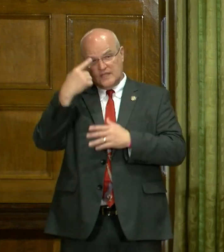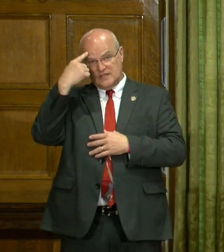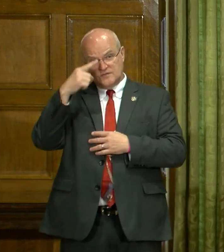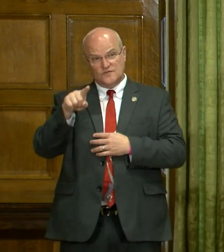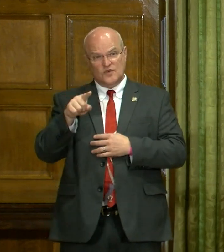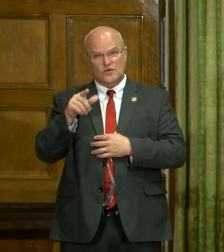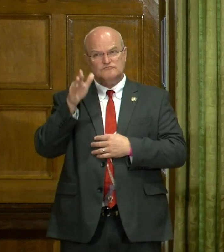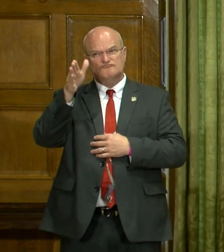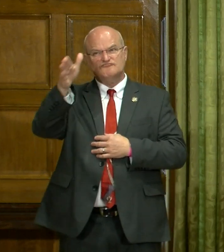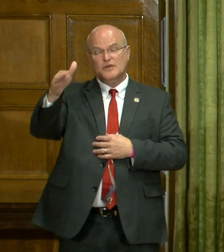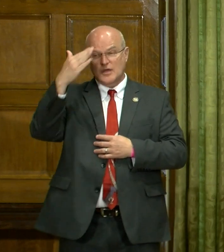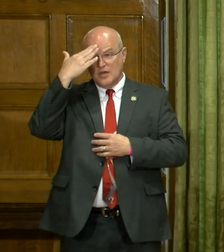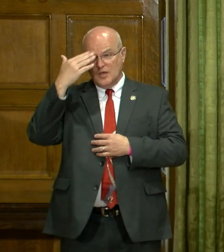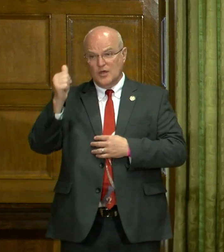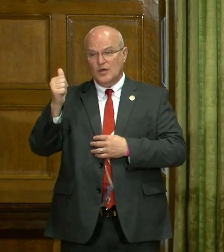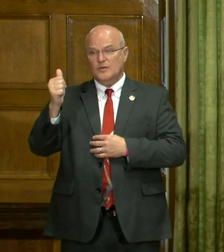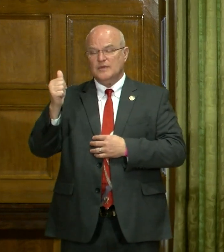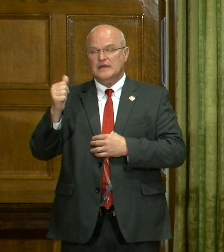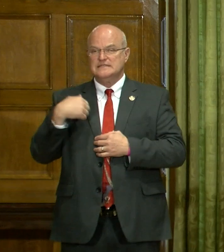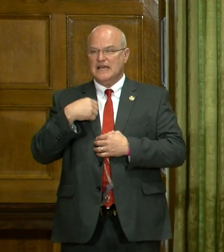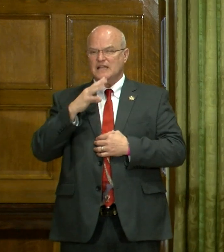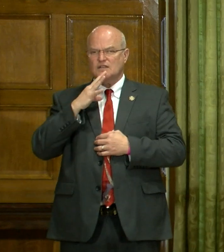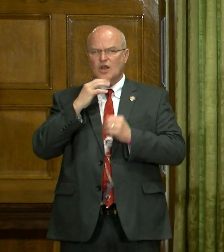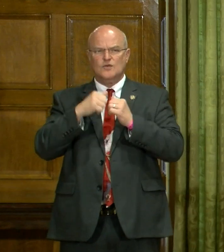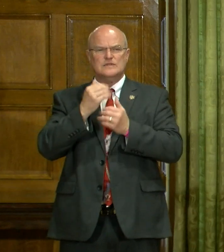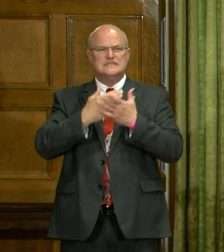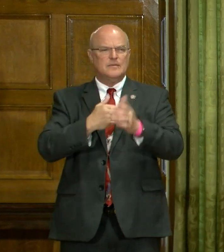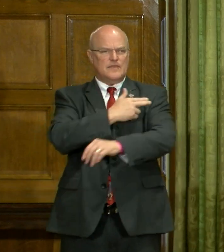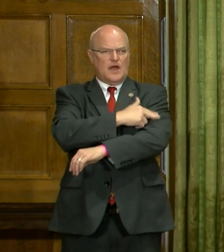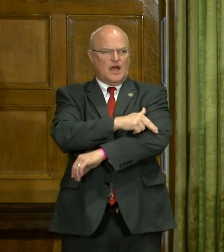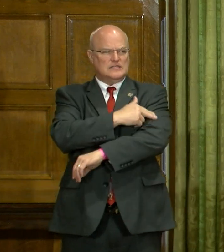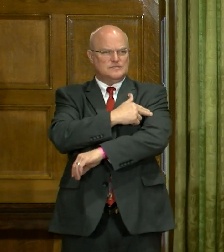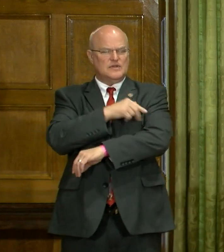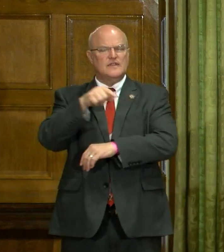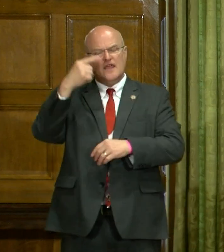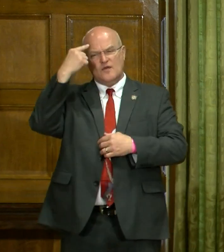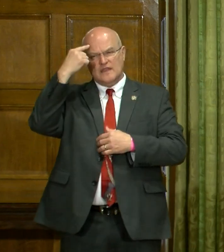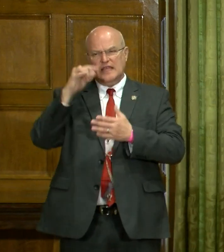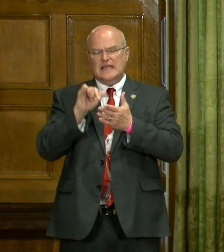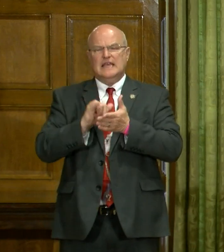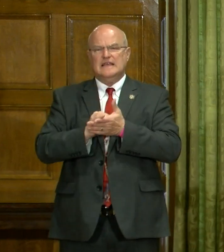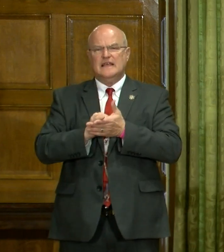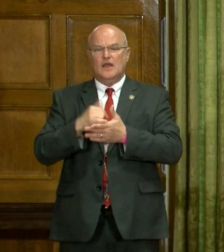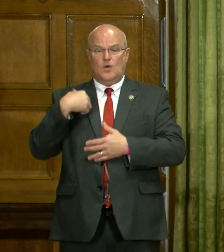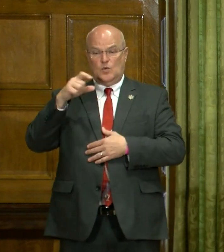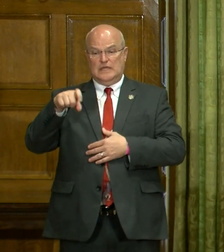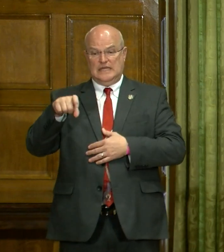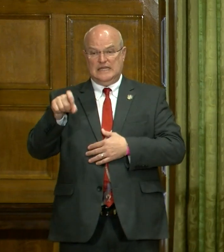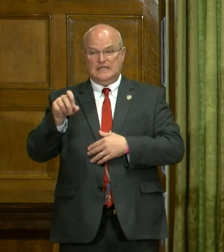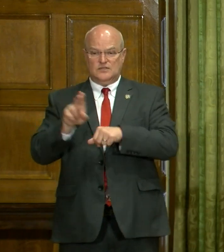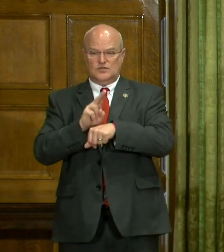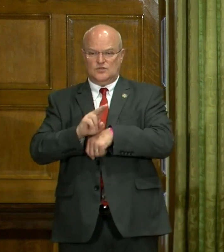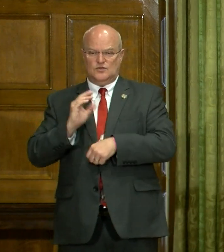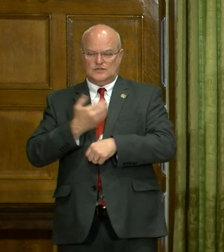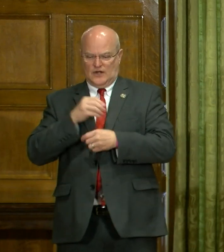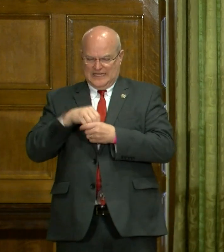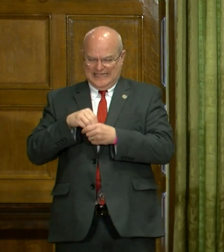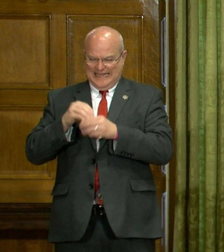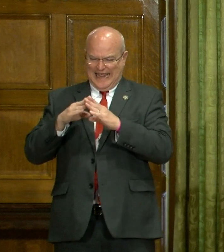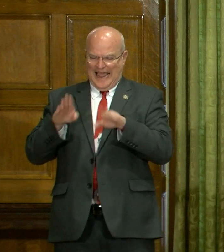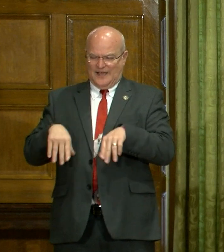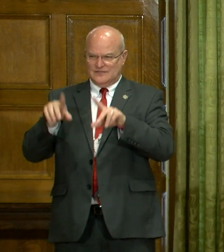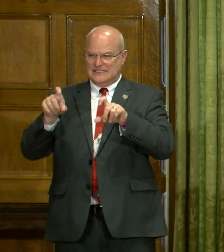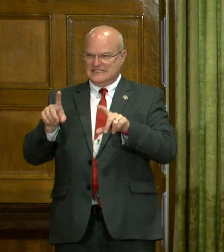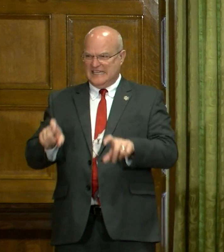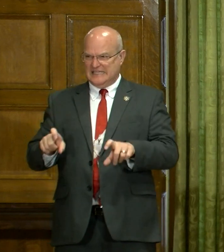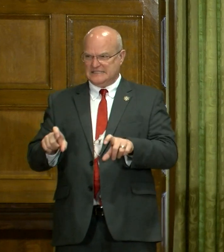for some time because as I talked to some of the hospitals, they were thinking that, well, we need to use our in-house